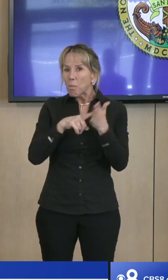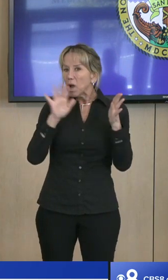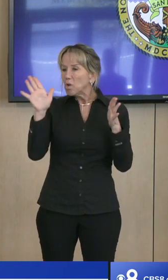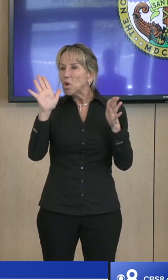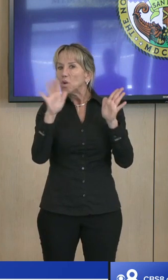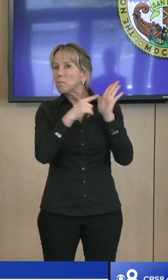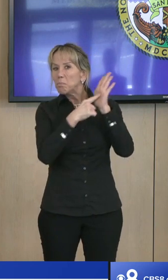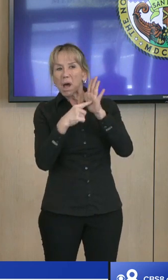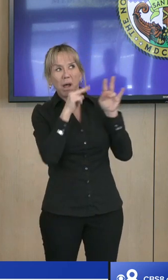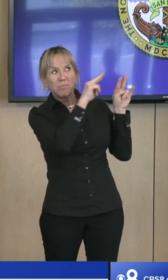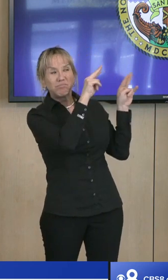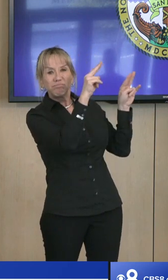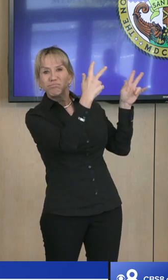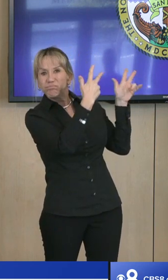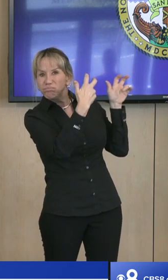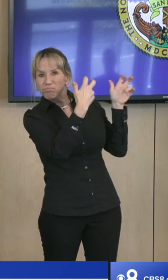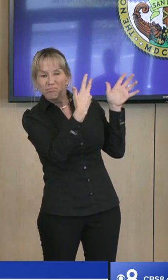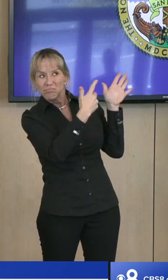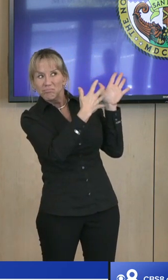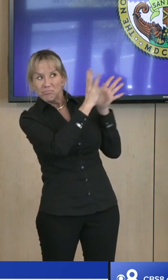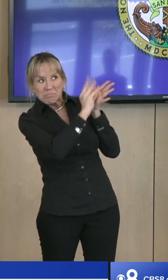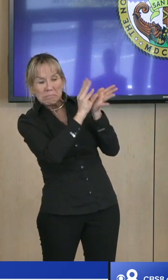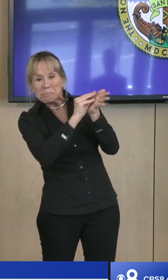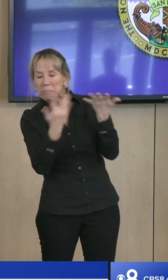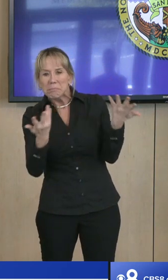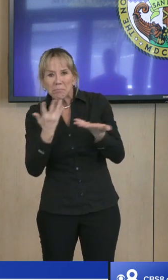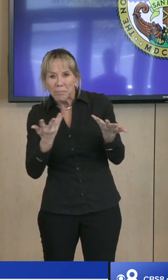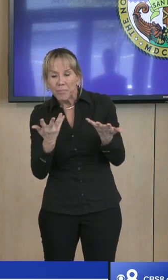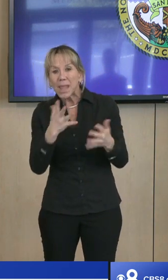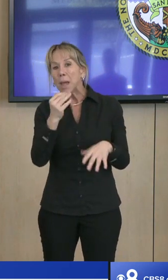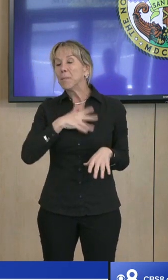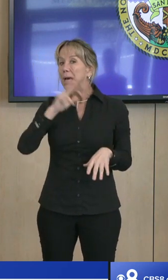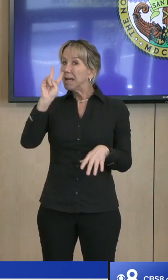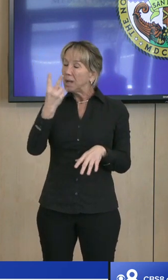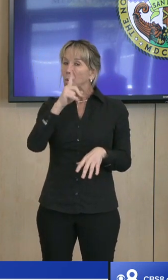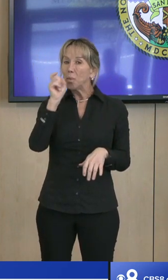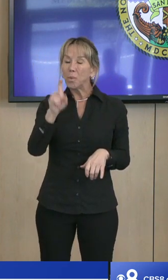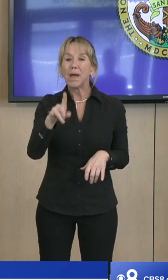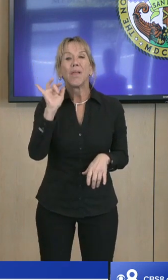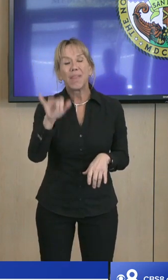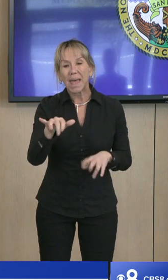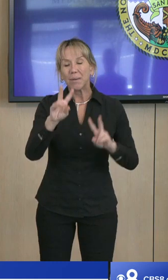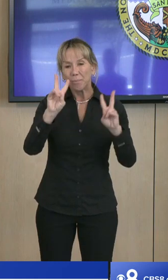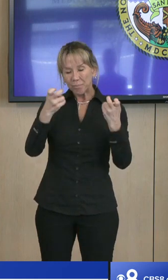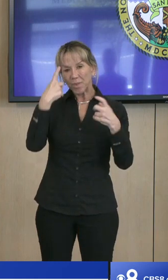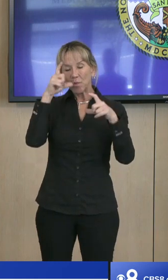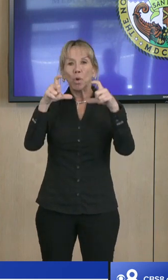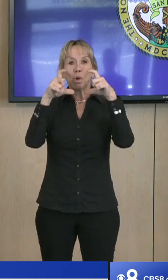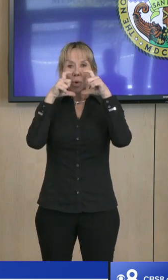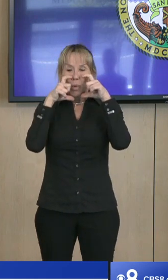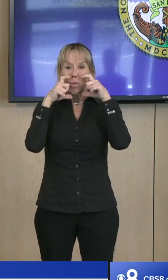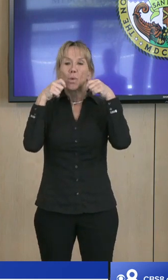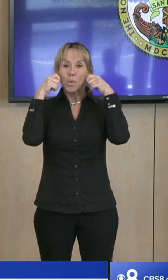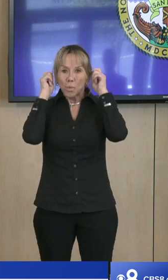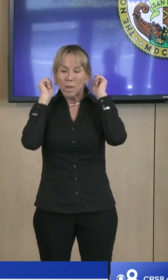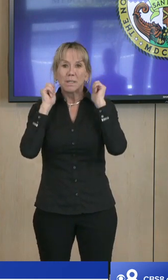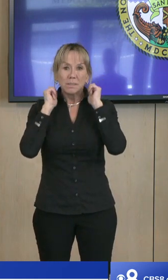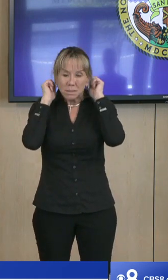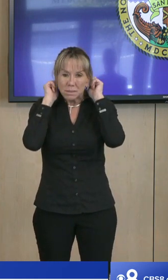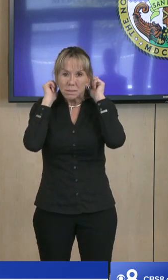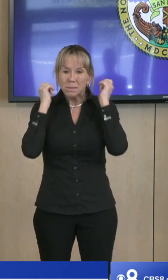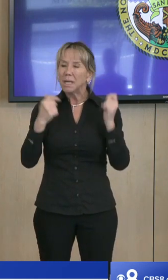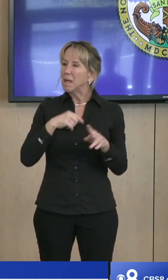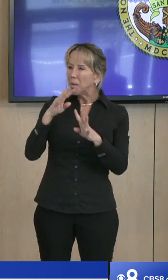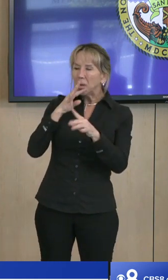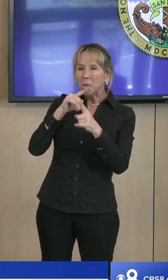shows. And then my second question is on respirators. My second, I was talking to Scripps the other day.